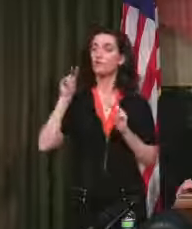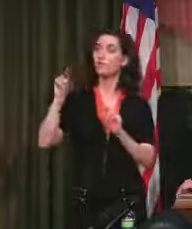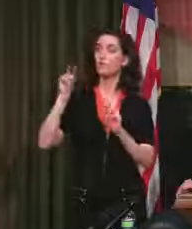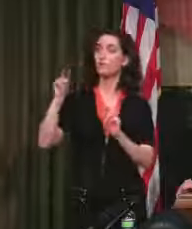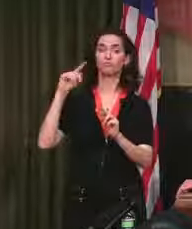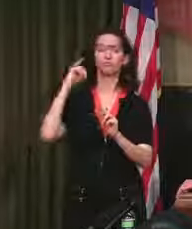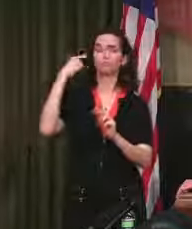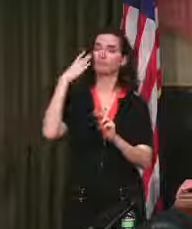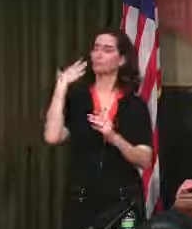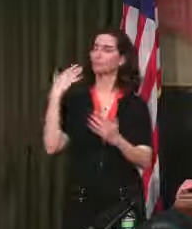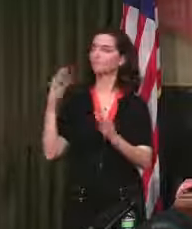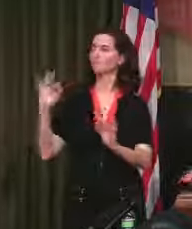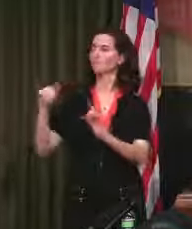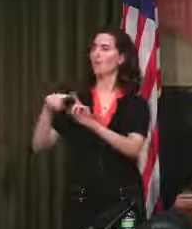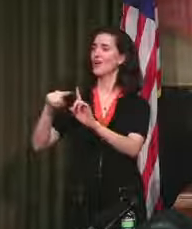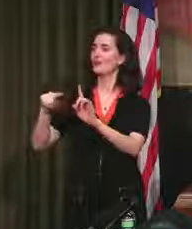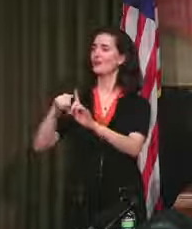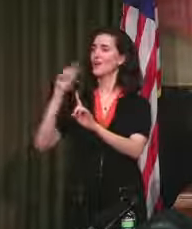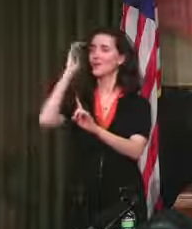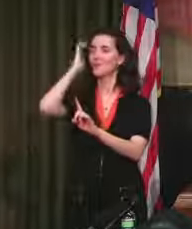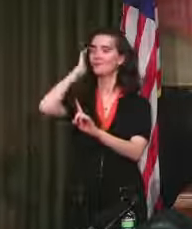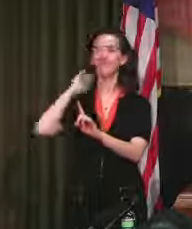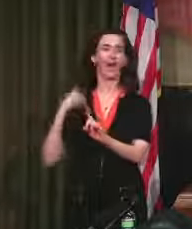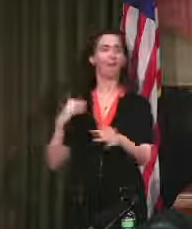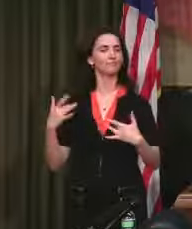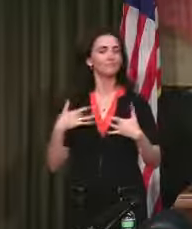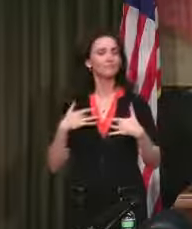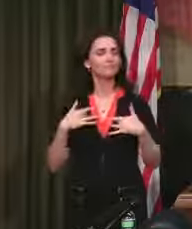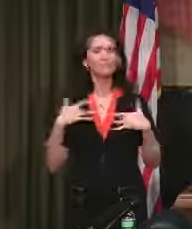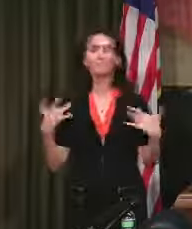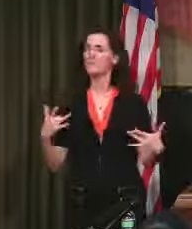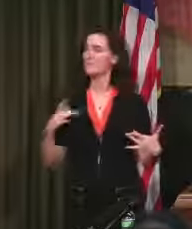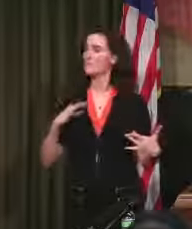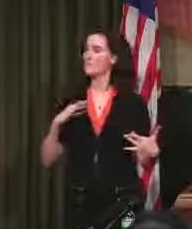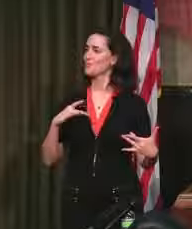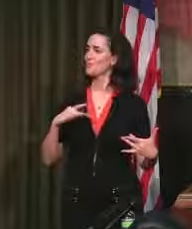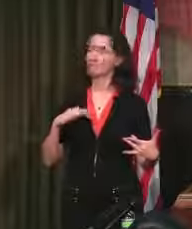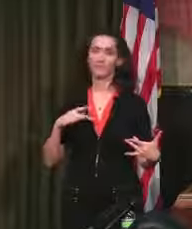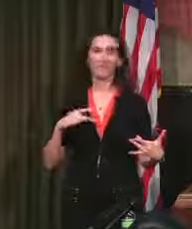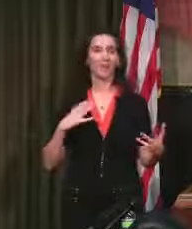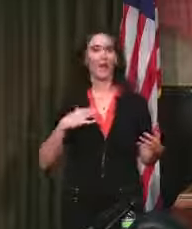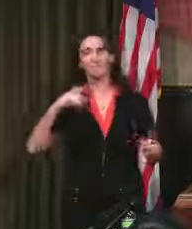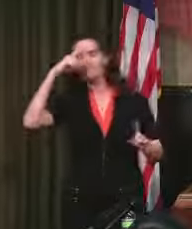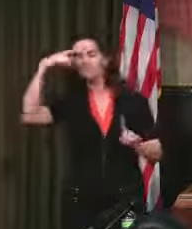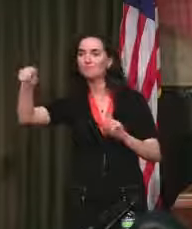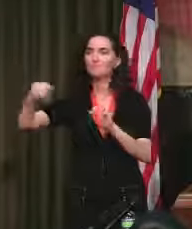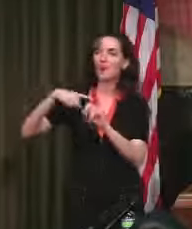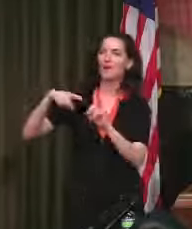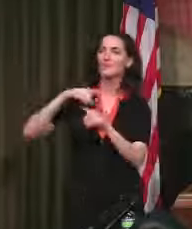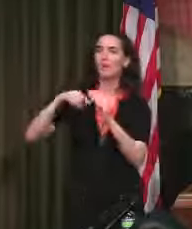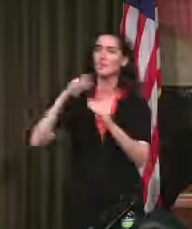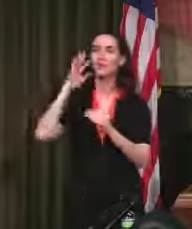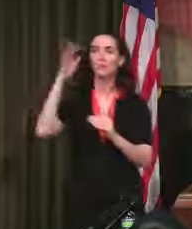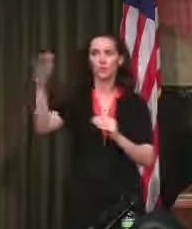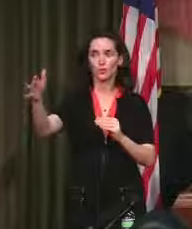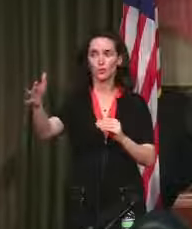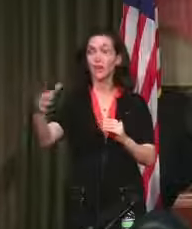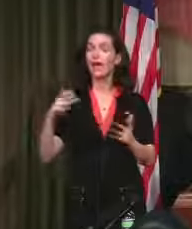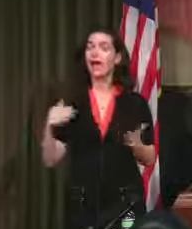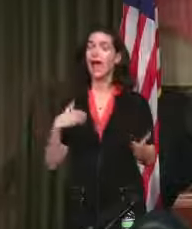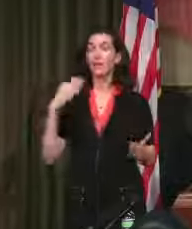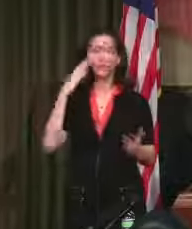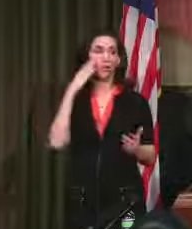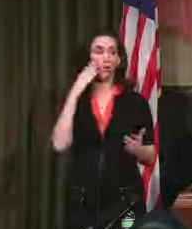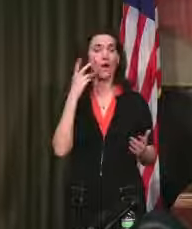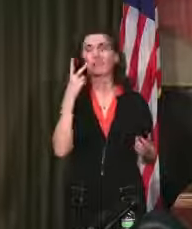bright. And I could not be more excited than I am tonight, more optimistic about our future. And I know when I see